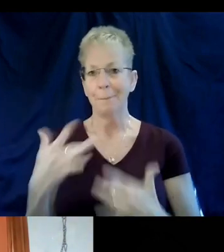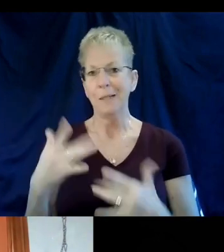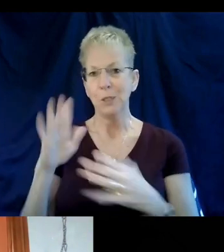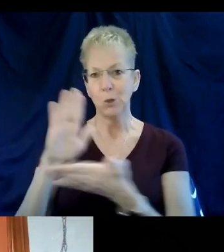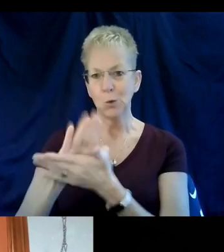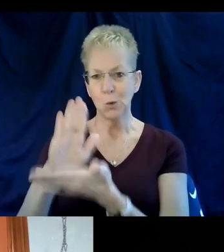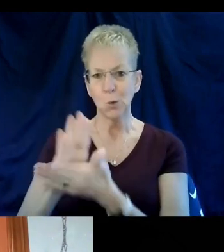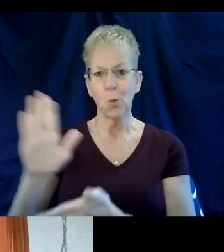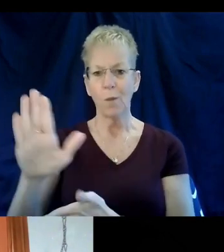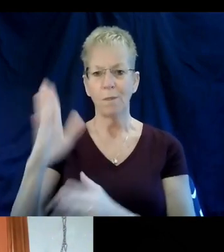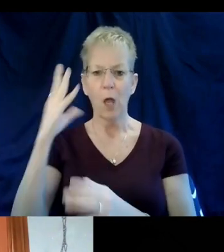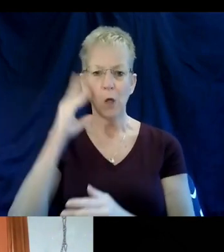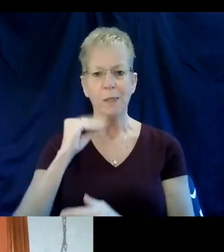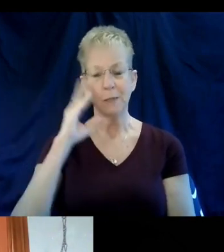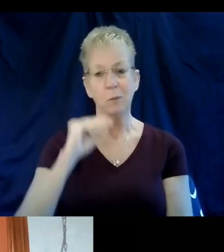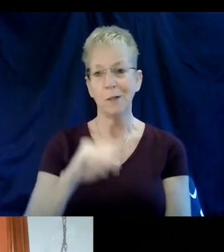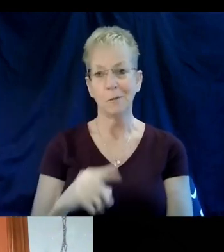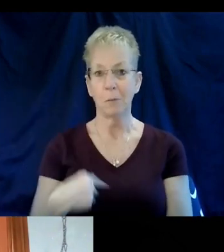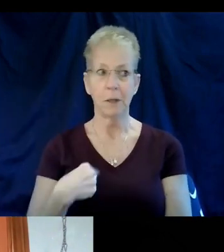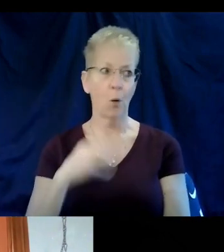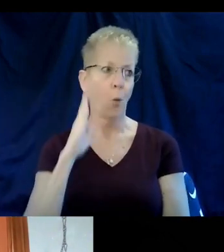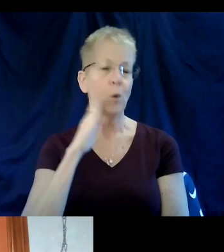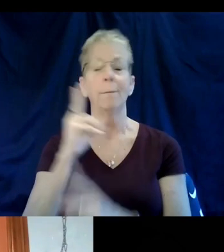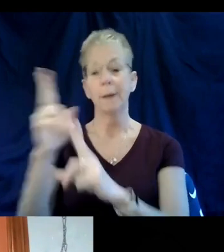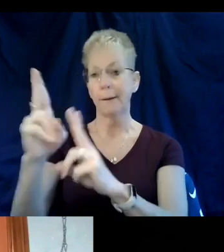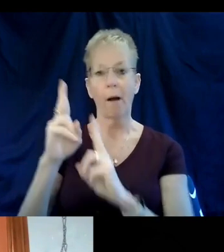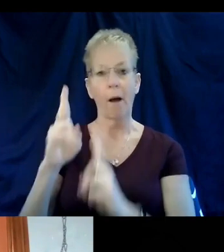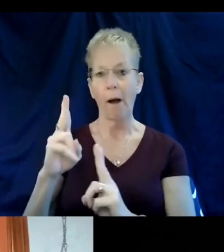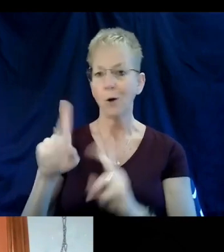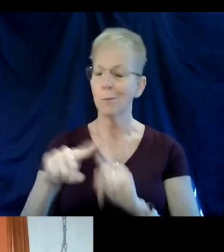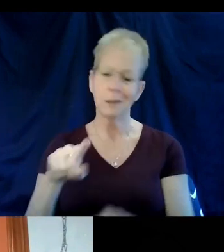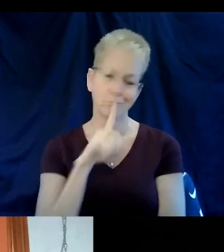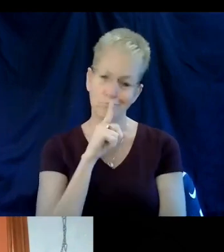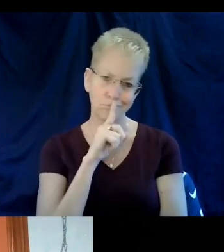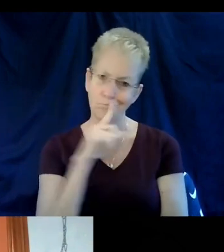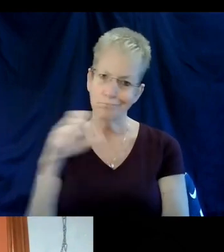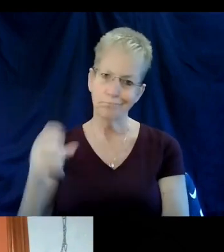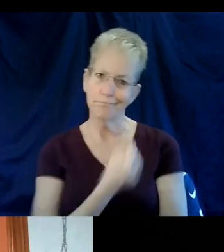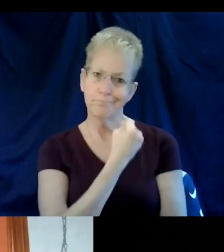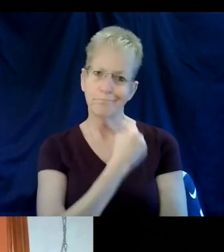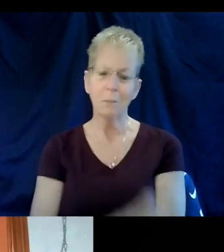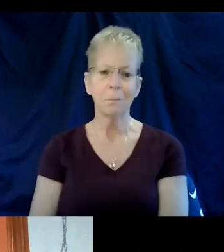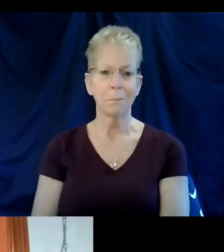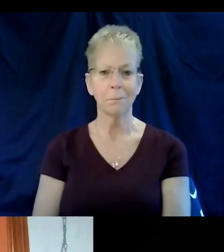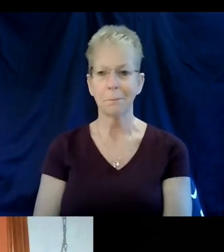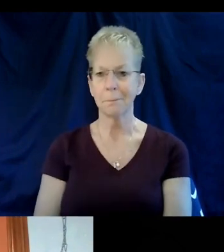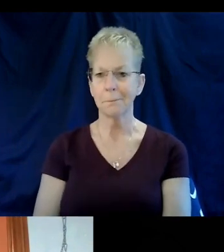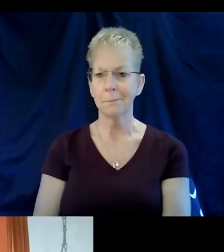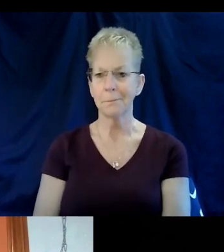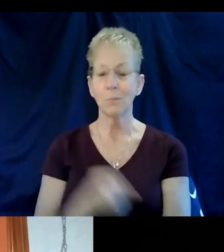did. But no, that would have been an honor, but no, I wasn't able to. Yeah. You just have done so much